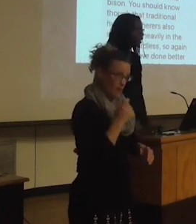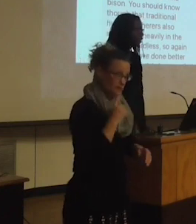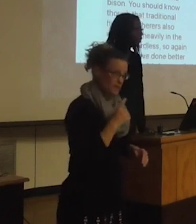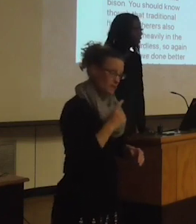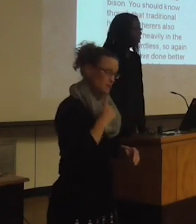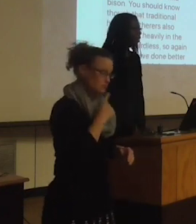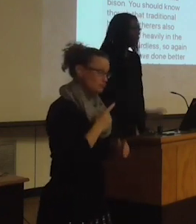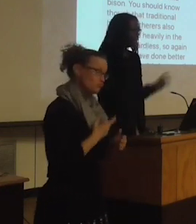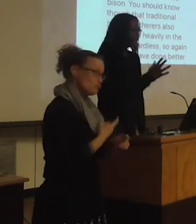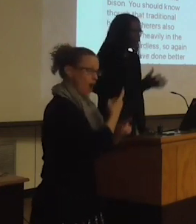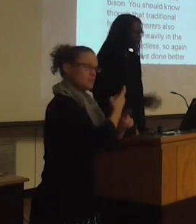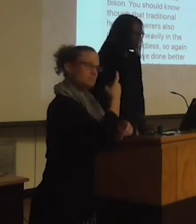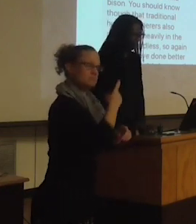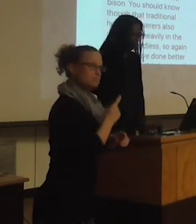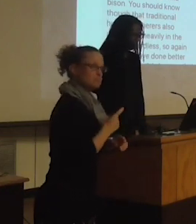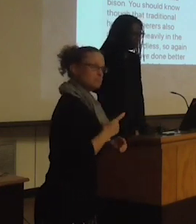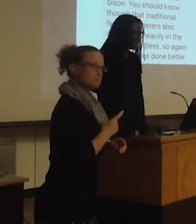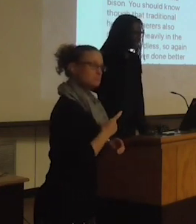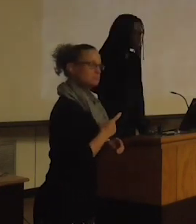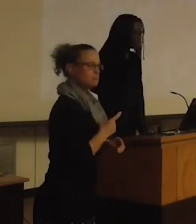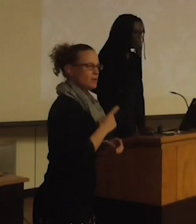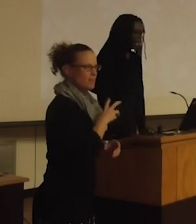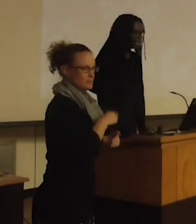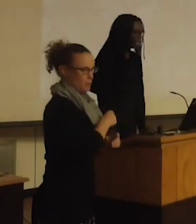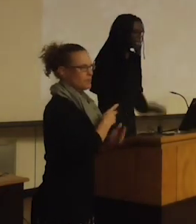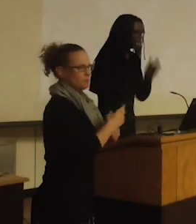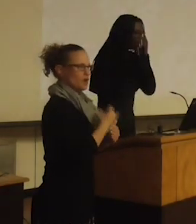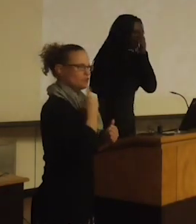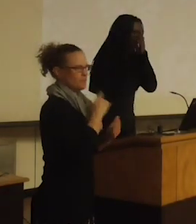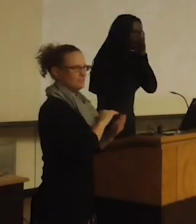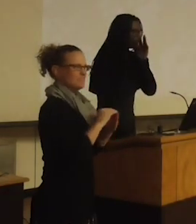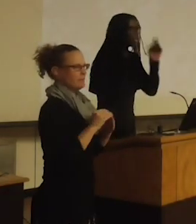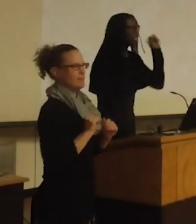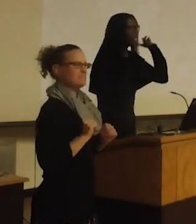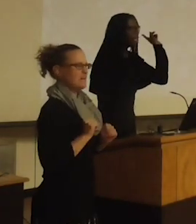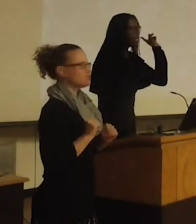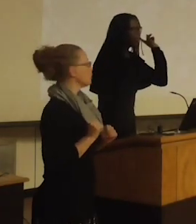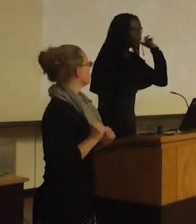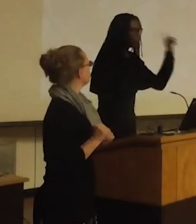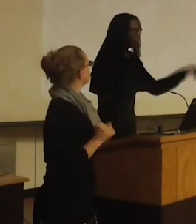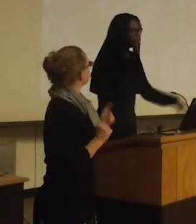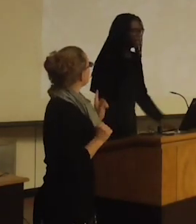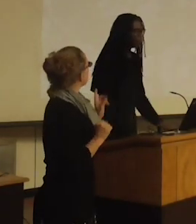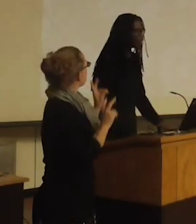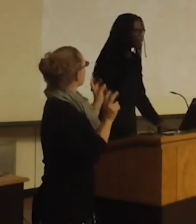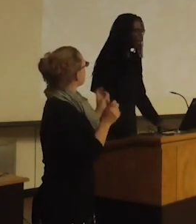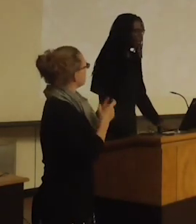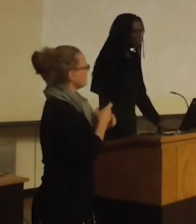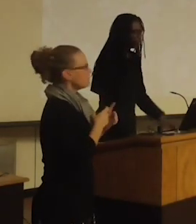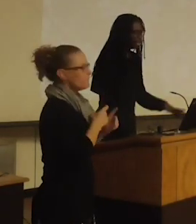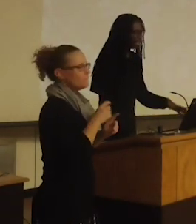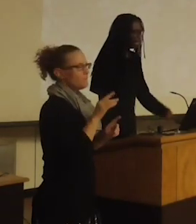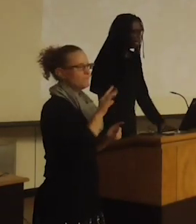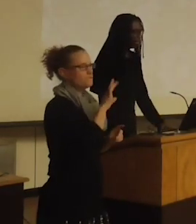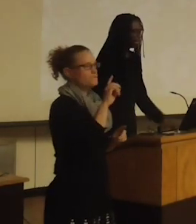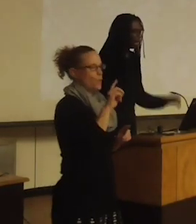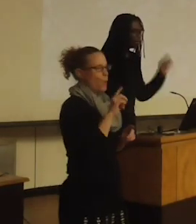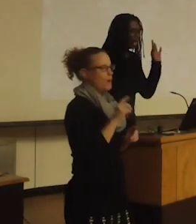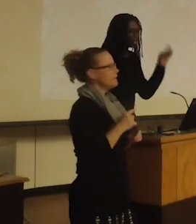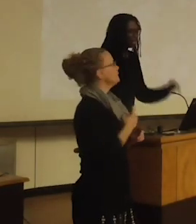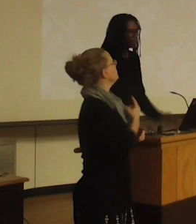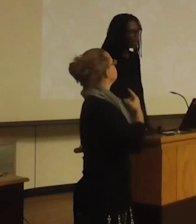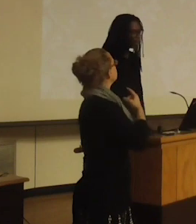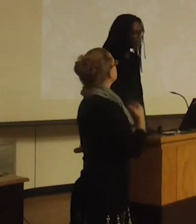it is righteous to do so. This is all part of the project of civilization. This is a quote from Sigmund Freud that we're reading here.